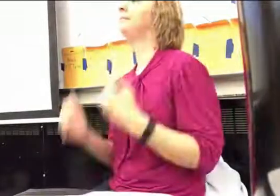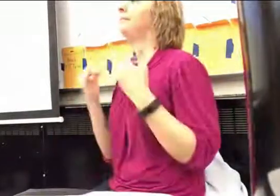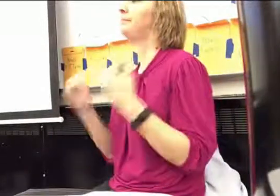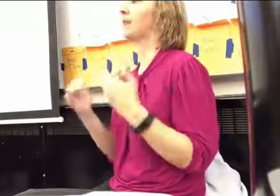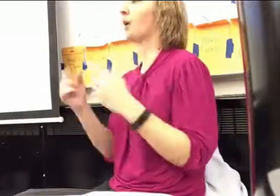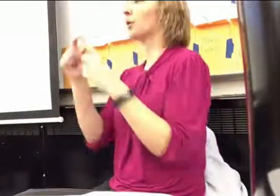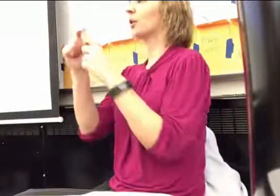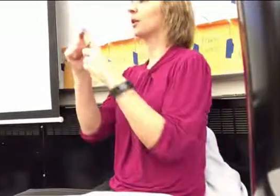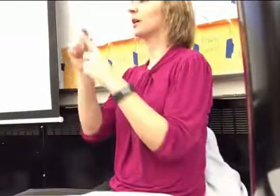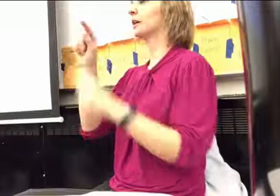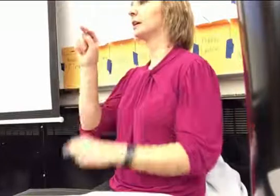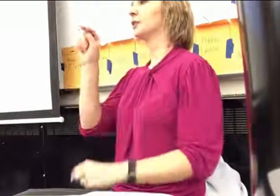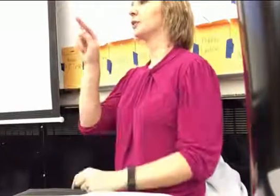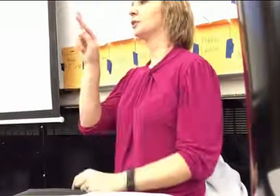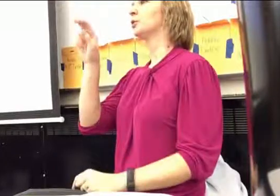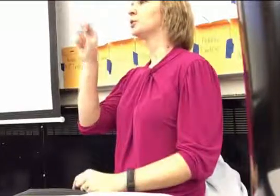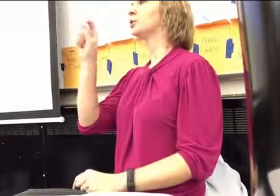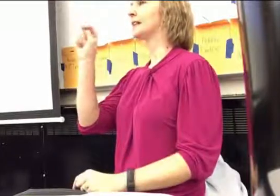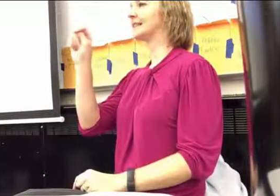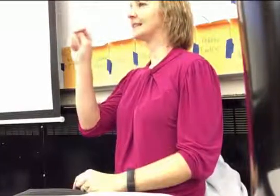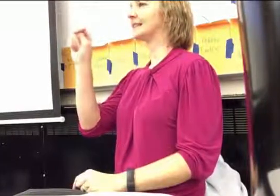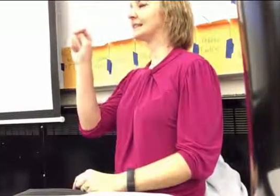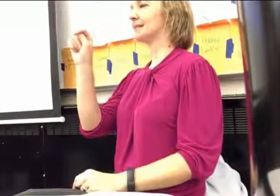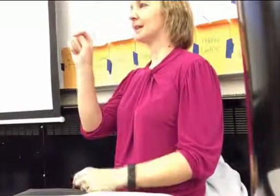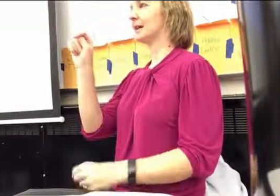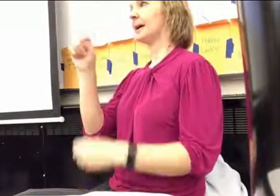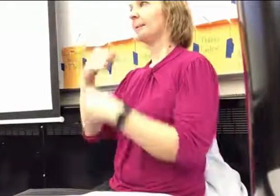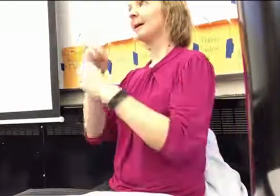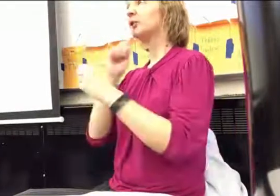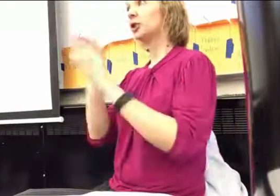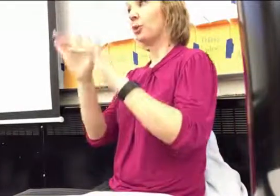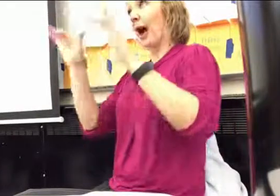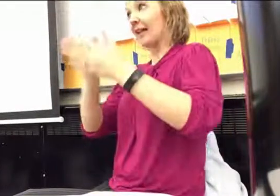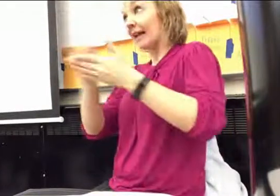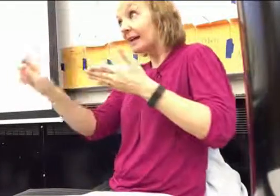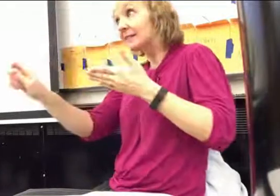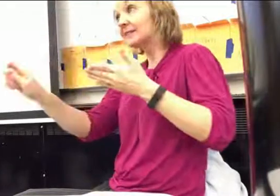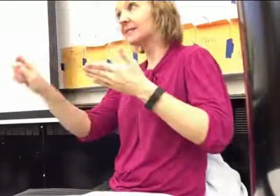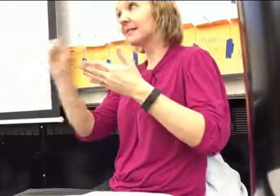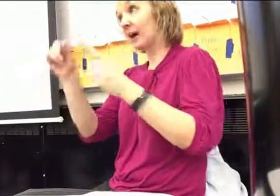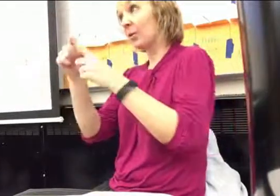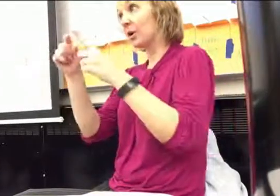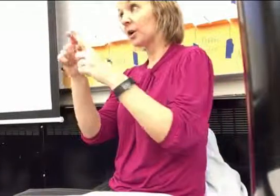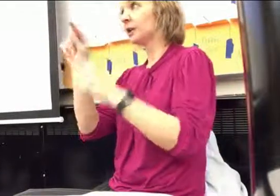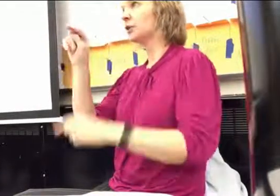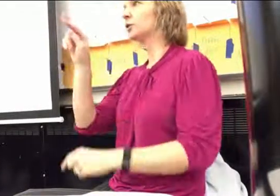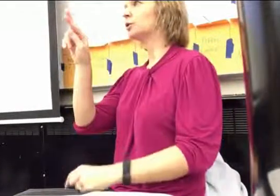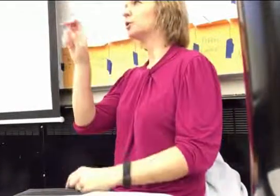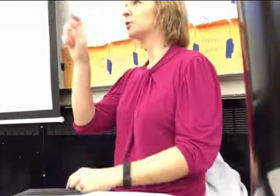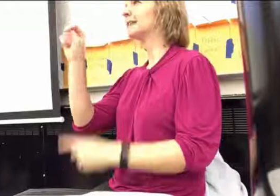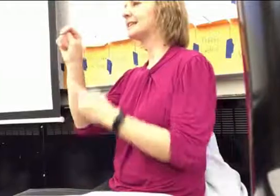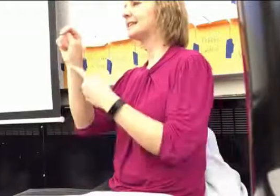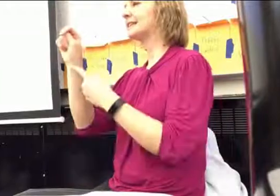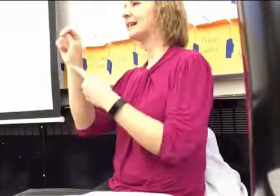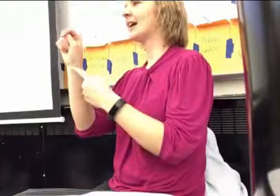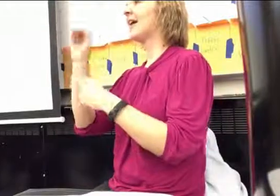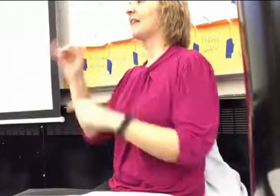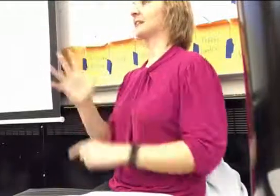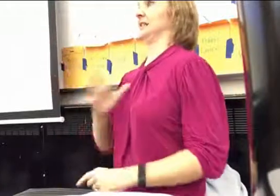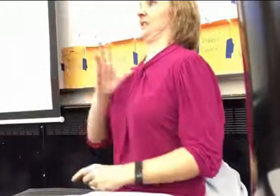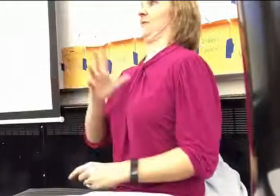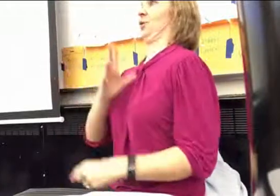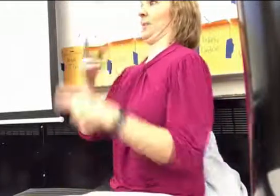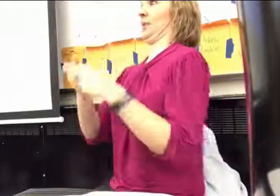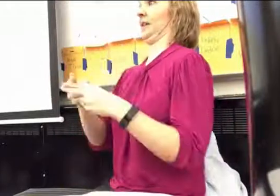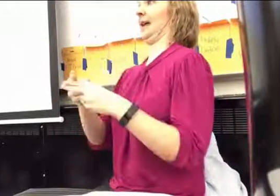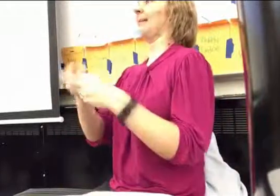Now, the word trust, make sure you highlight, underline, circle the word trust. Trust is the formal name that they're going